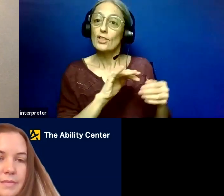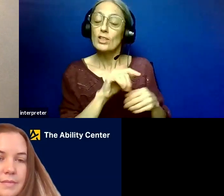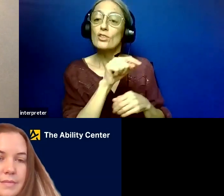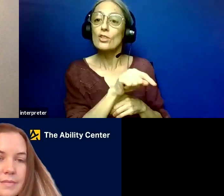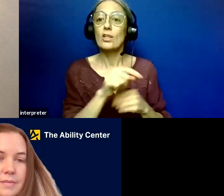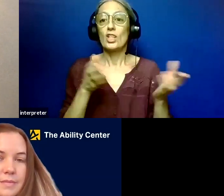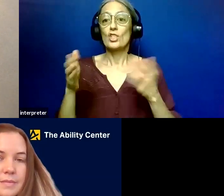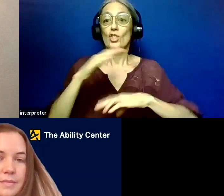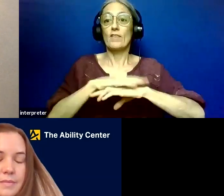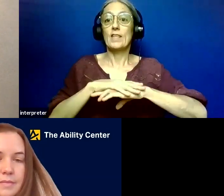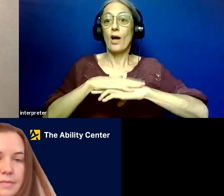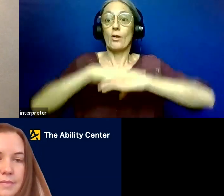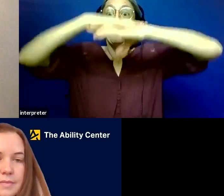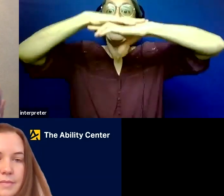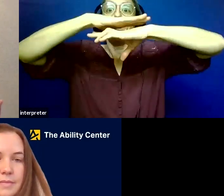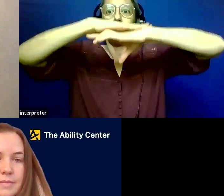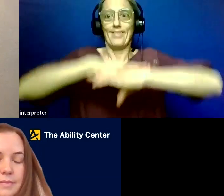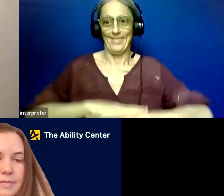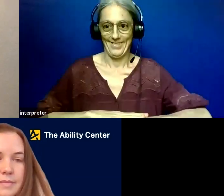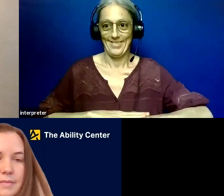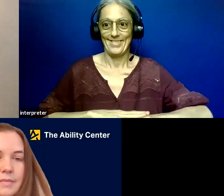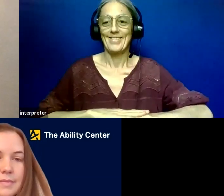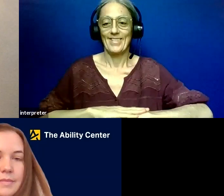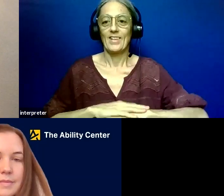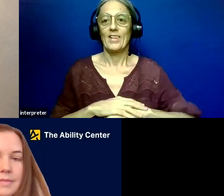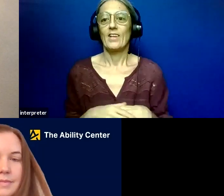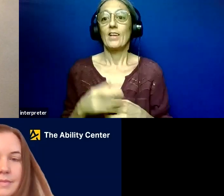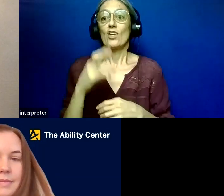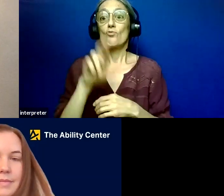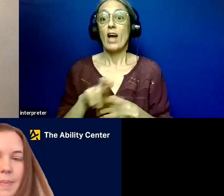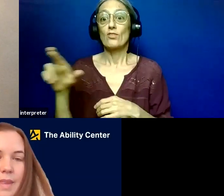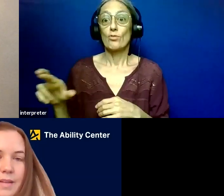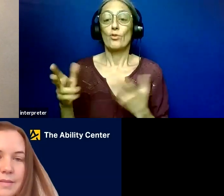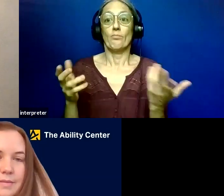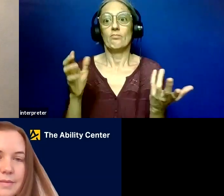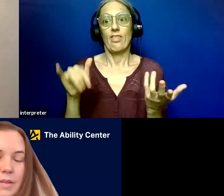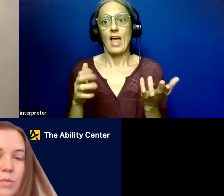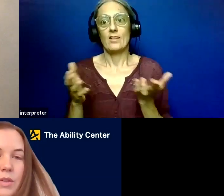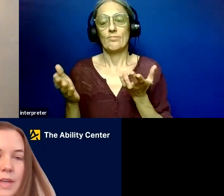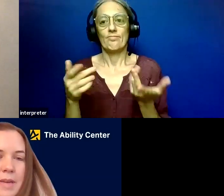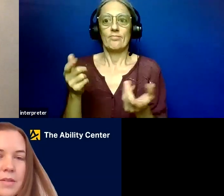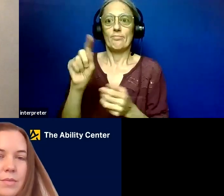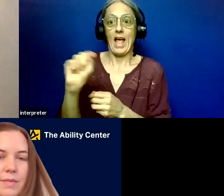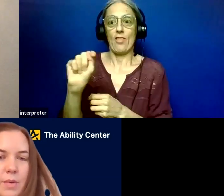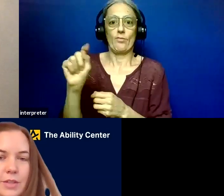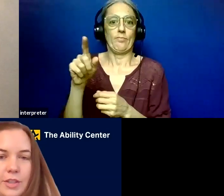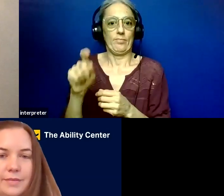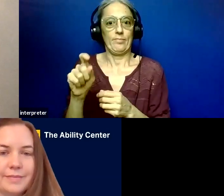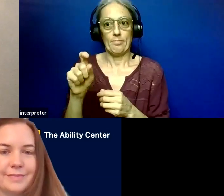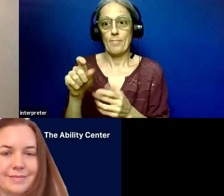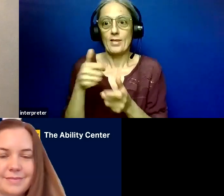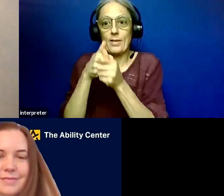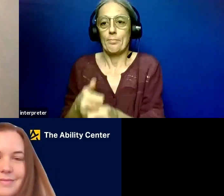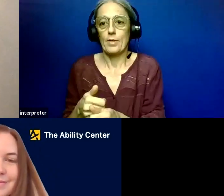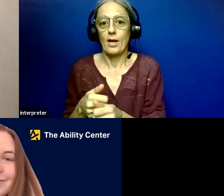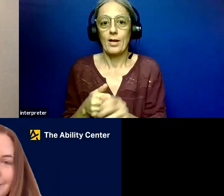right height. Restroom compliance is its own topic. I could talk to you about that for 30 minutes. When we have a question.